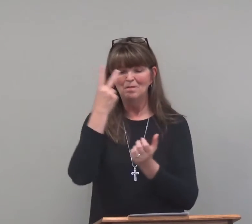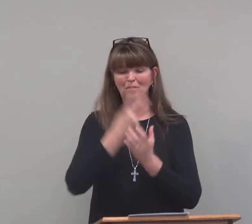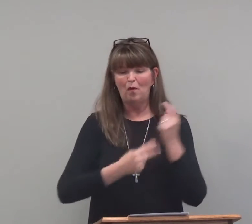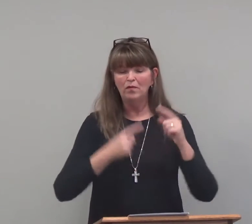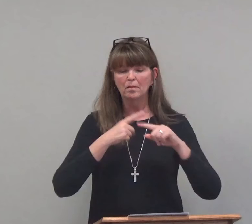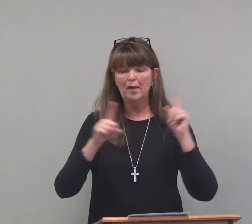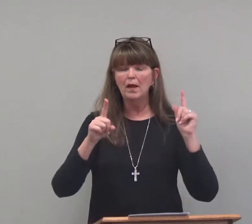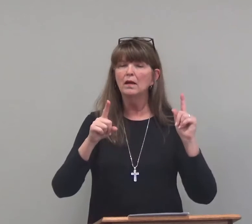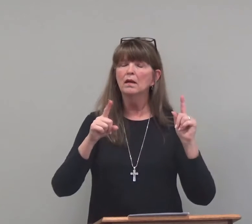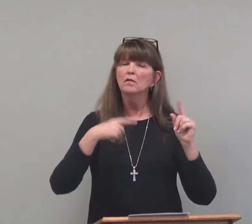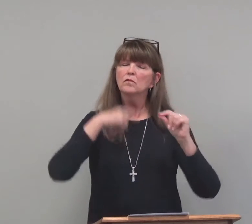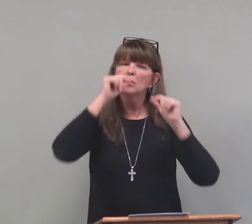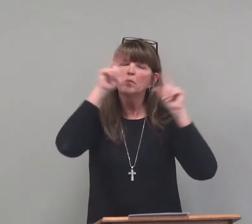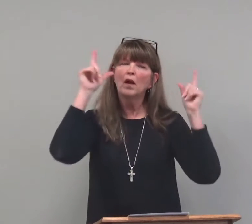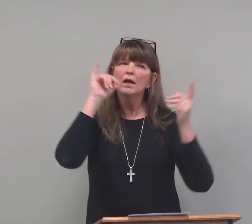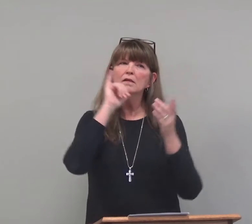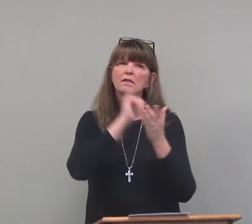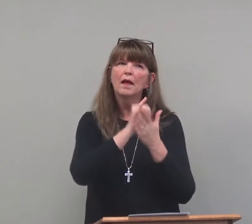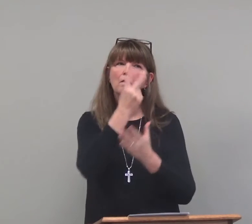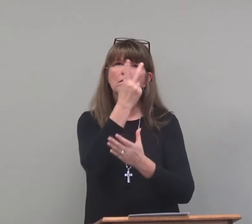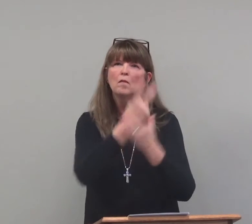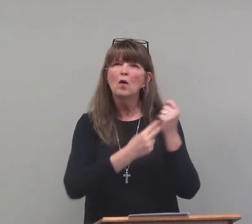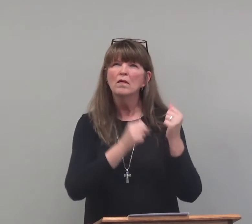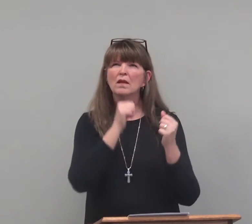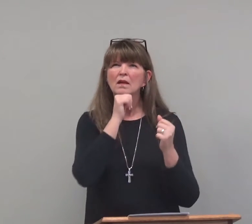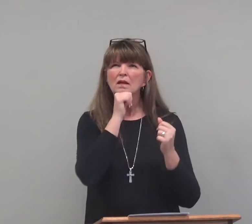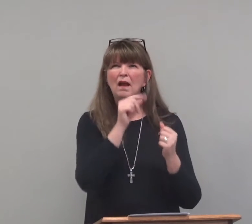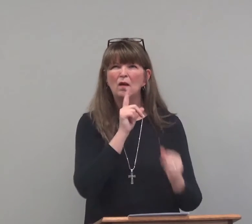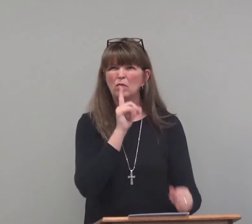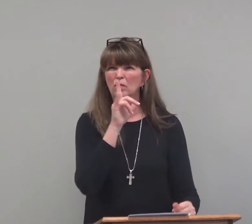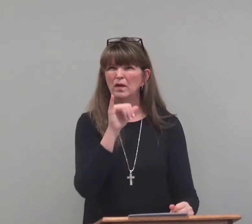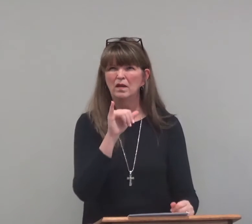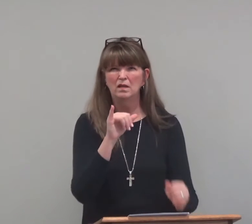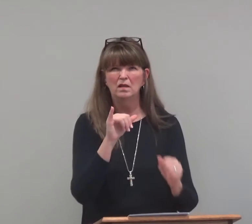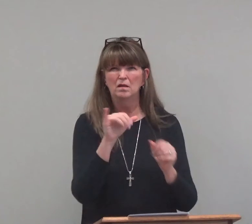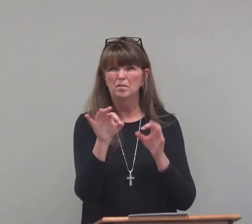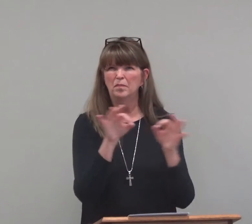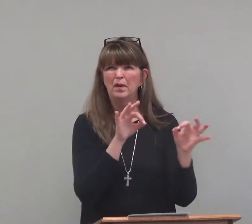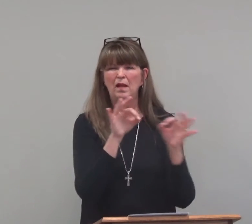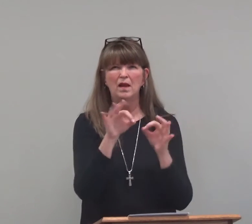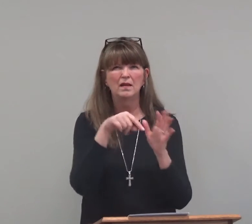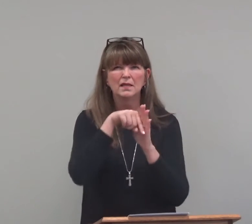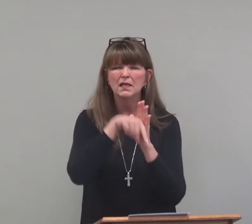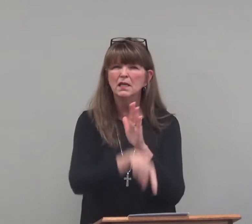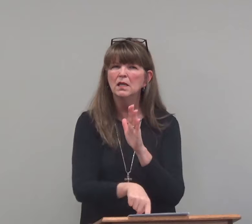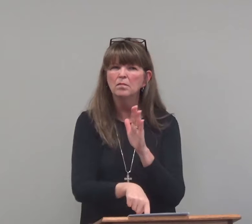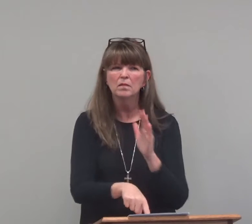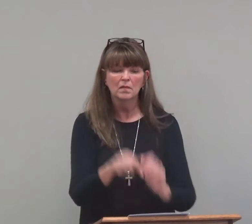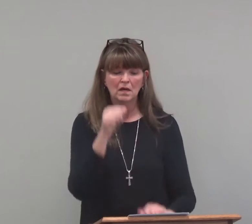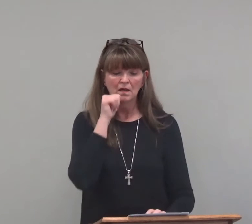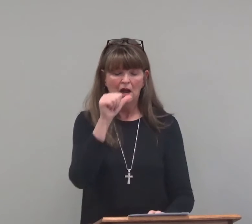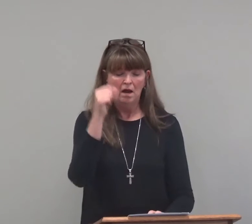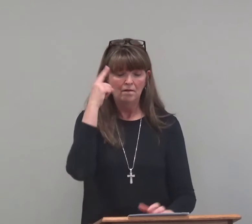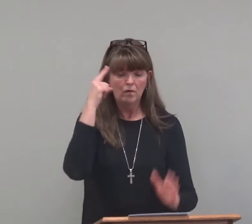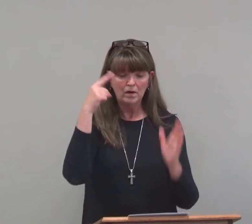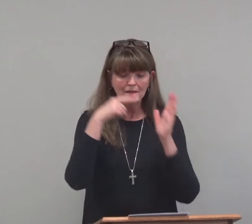both, but I was really surprised that they both were not, they didn't really explain very much in